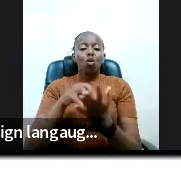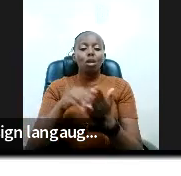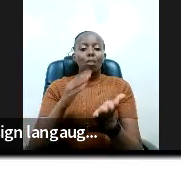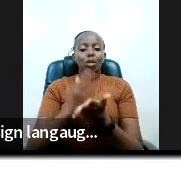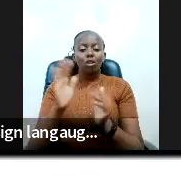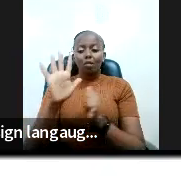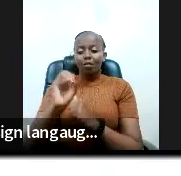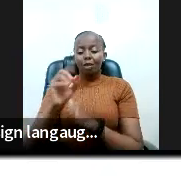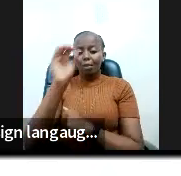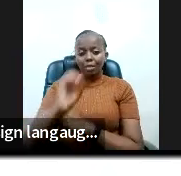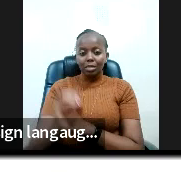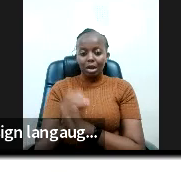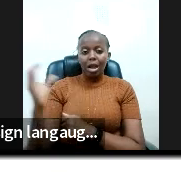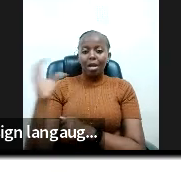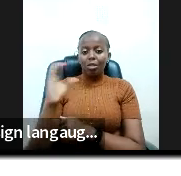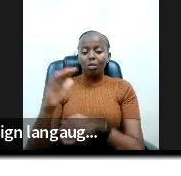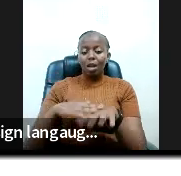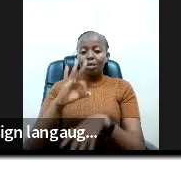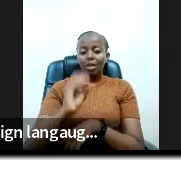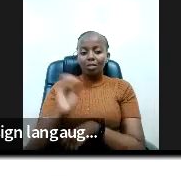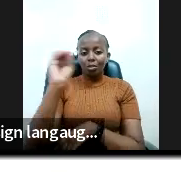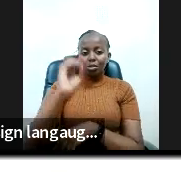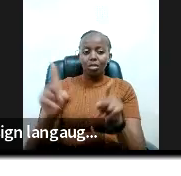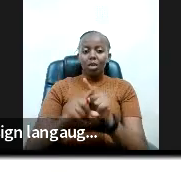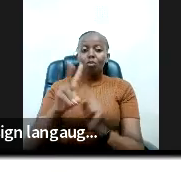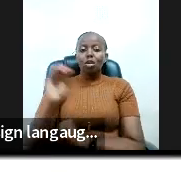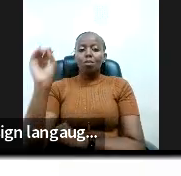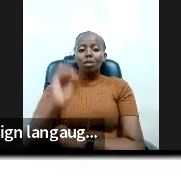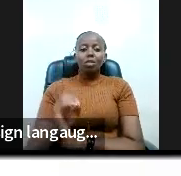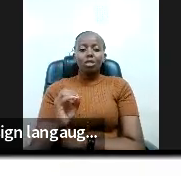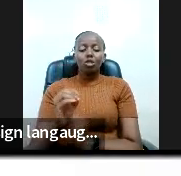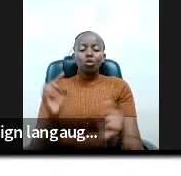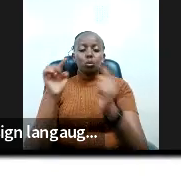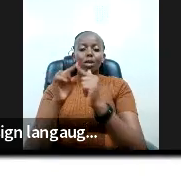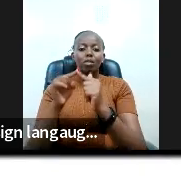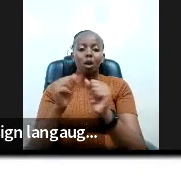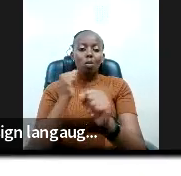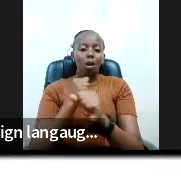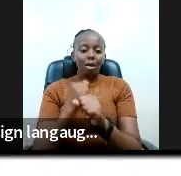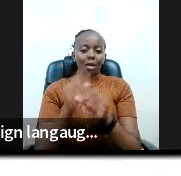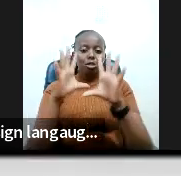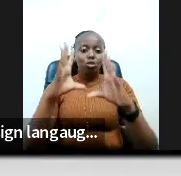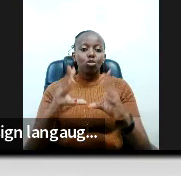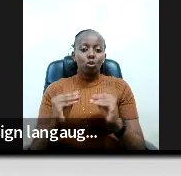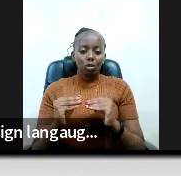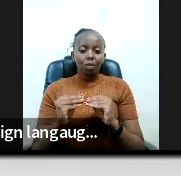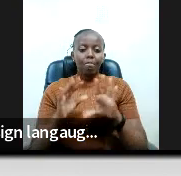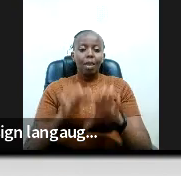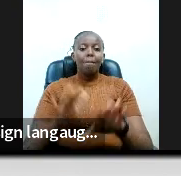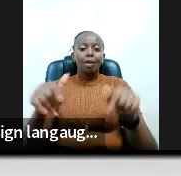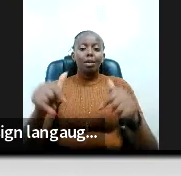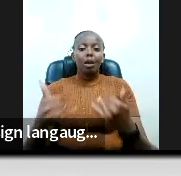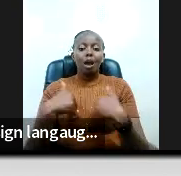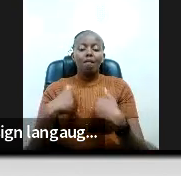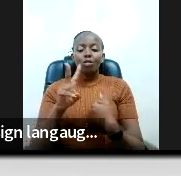50%, customer acquisition at 30%, and 20% going towards operation. The total addressable market currently stands at